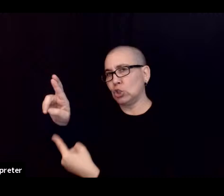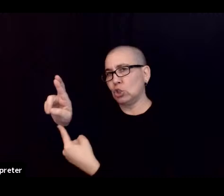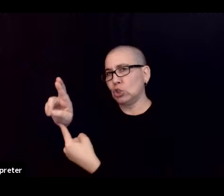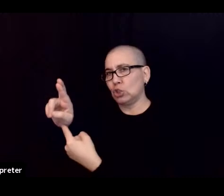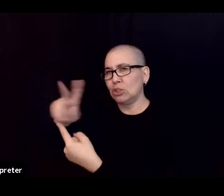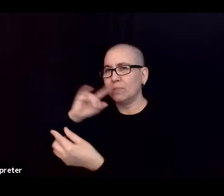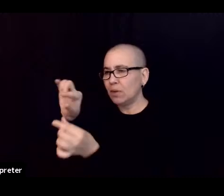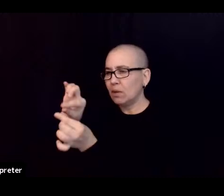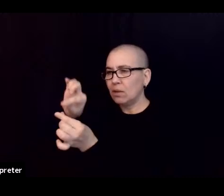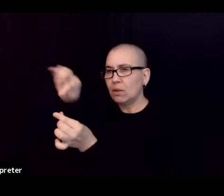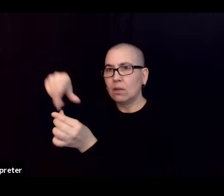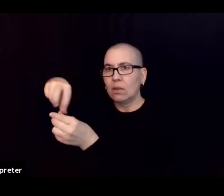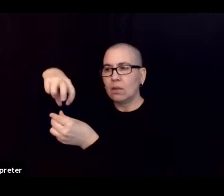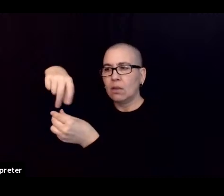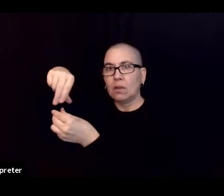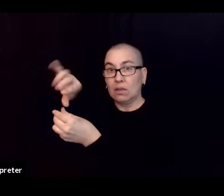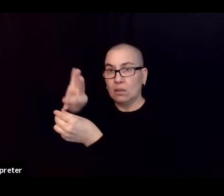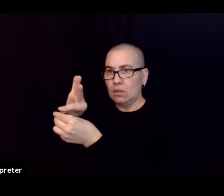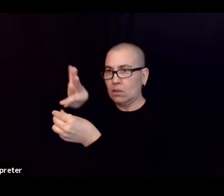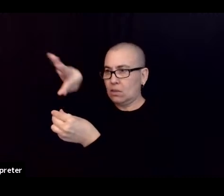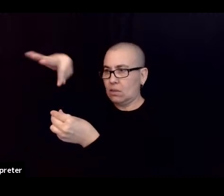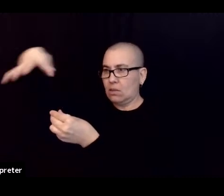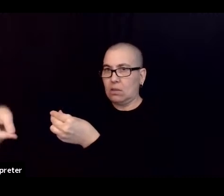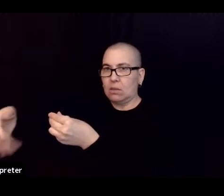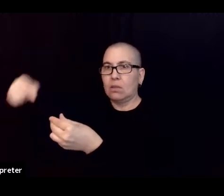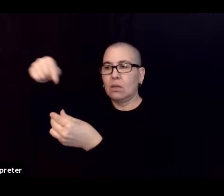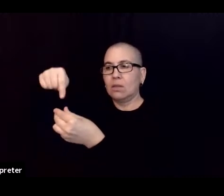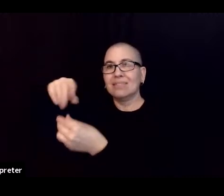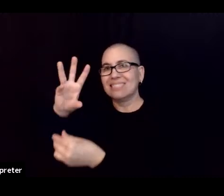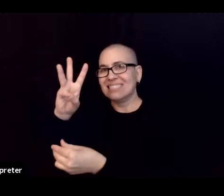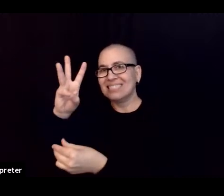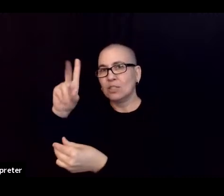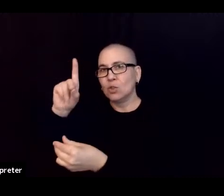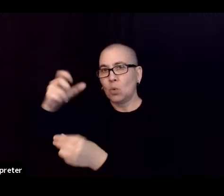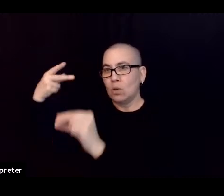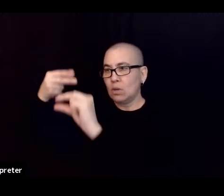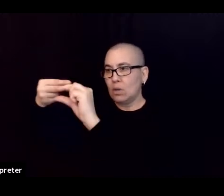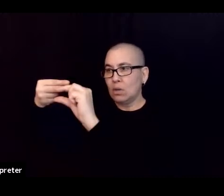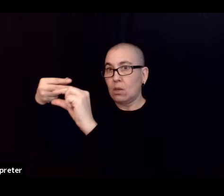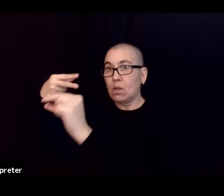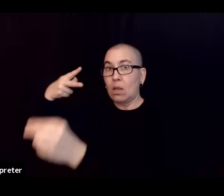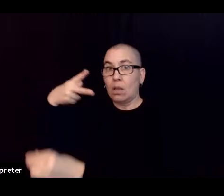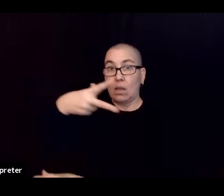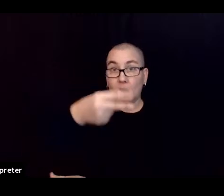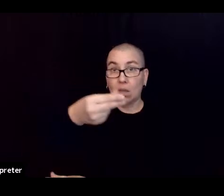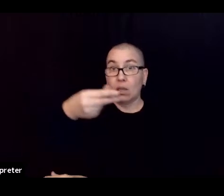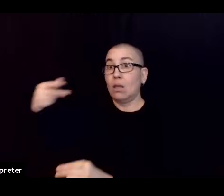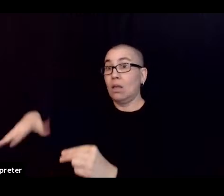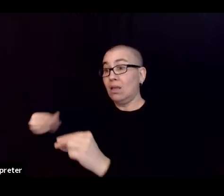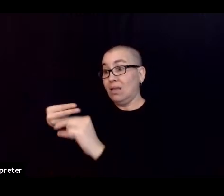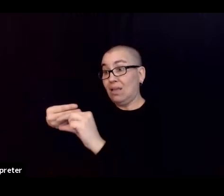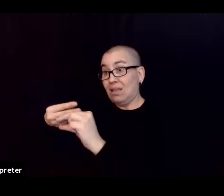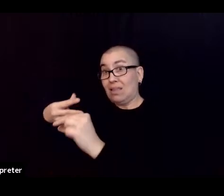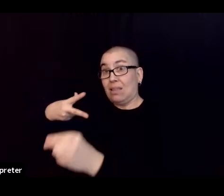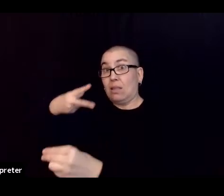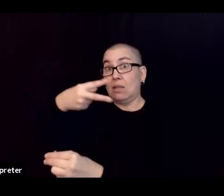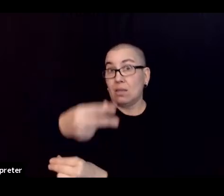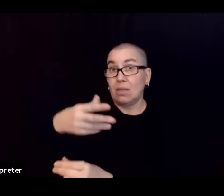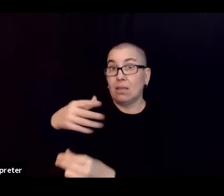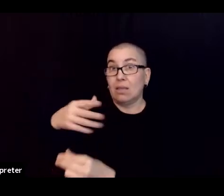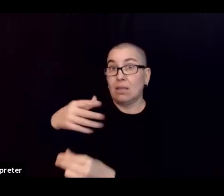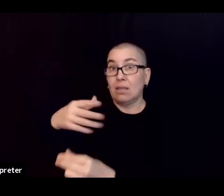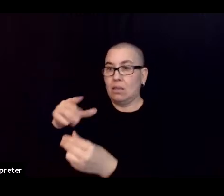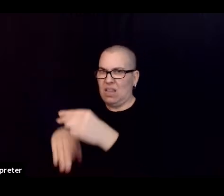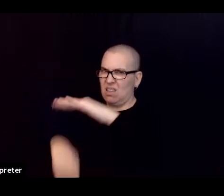providers, or many of them, they are using Moderna, and so if they don't need to use the doses, they will just be